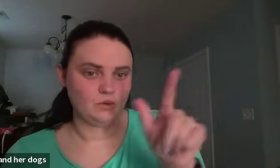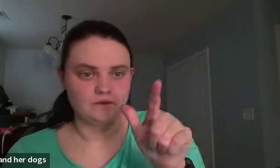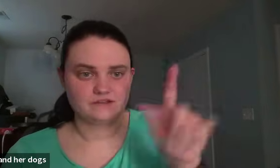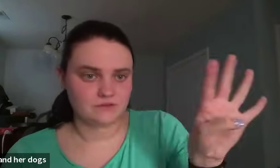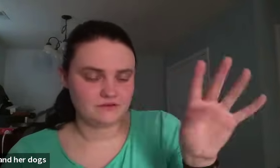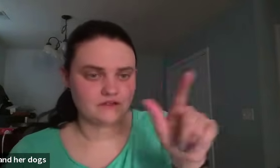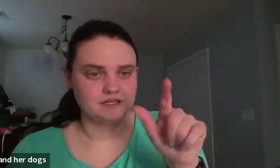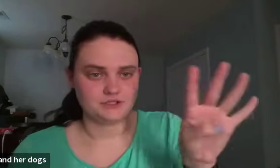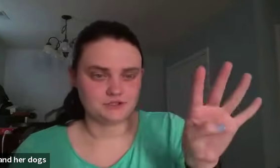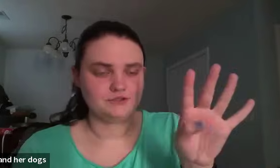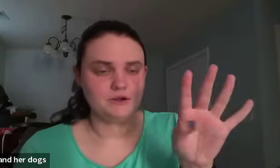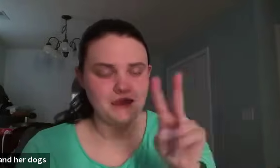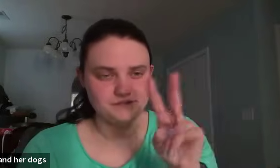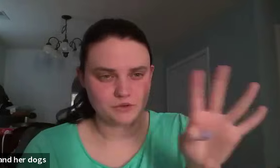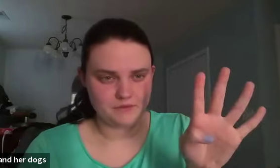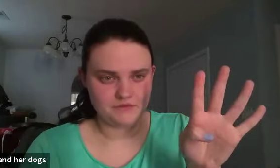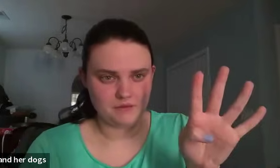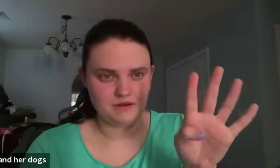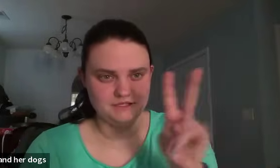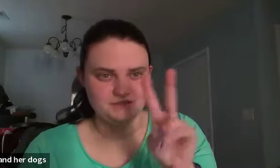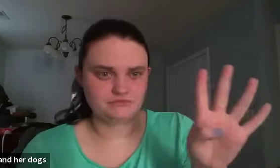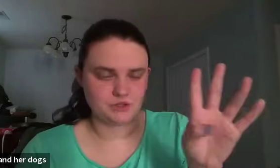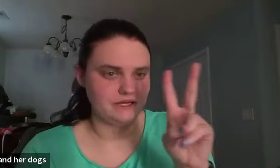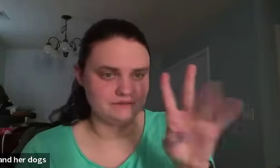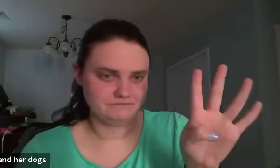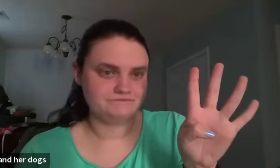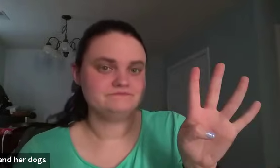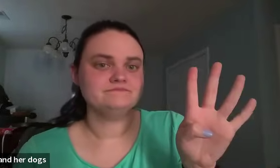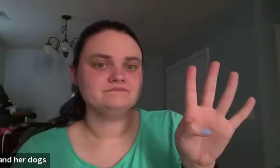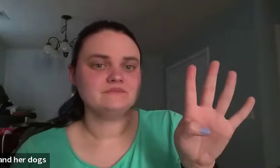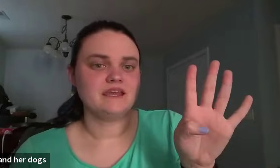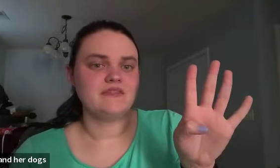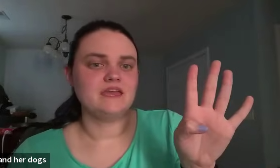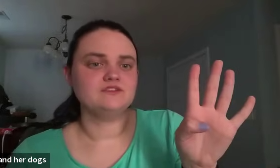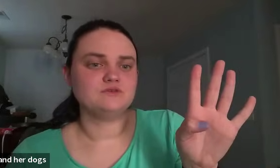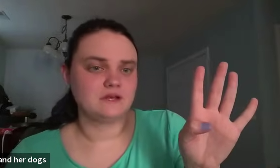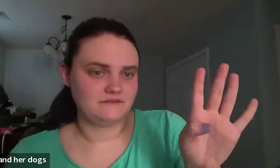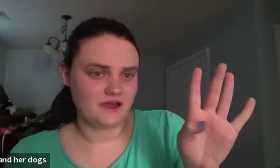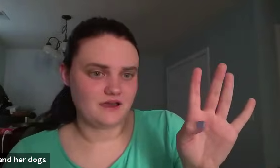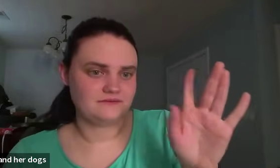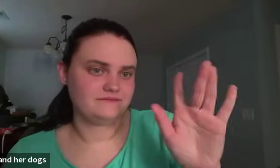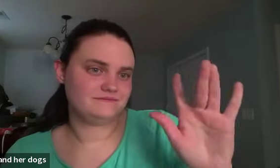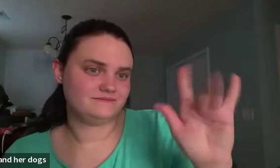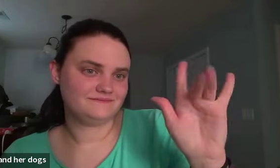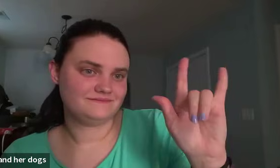or the 24 that I showed you. You don't have to worry about that one. I'm just showing again. And then 25.